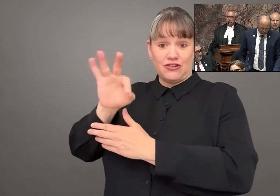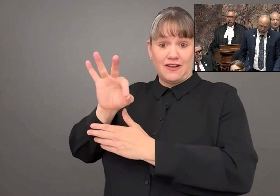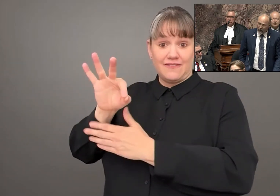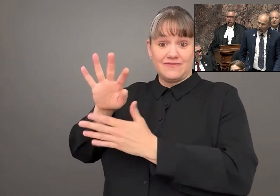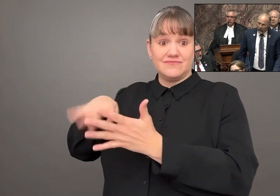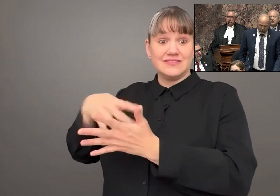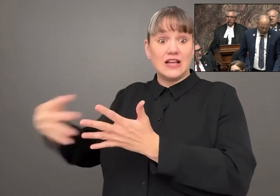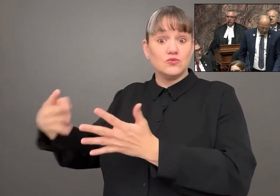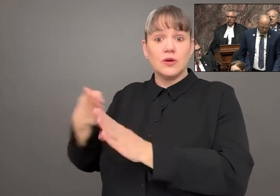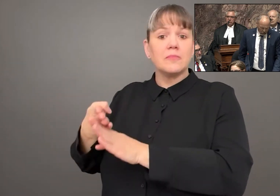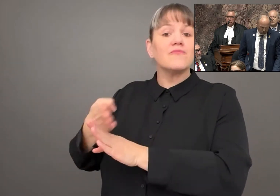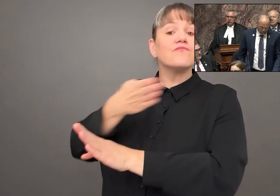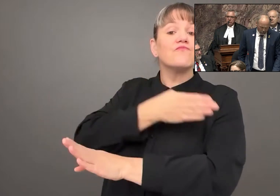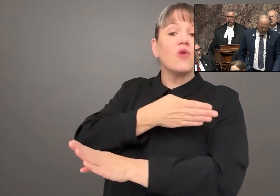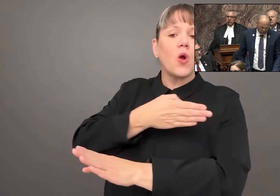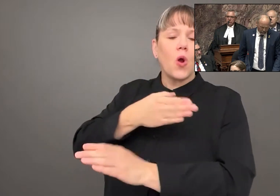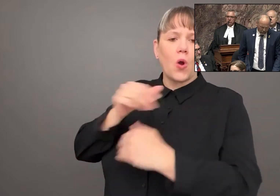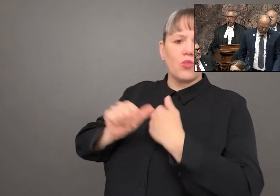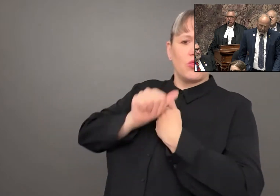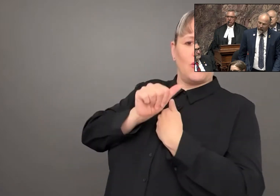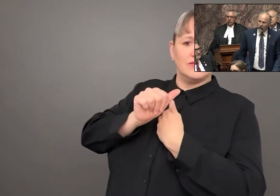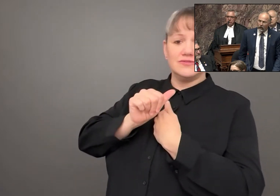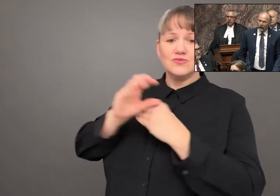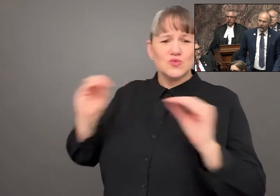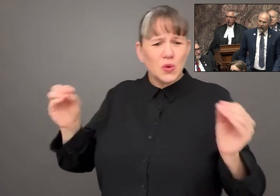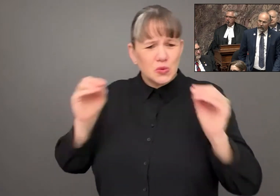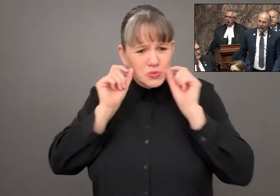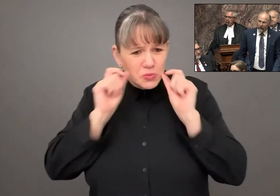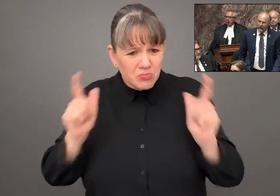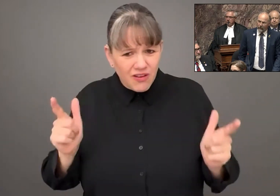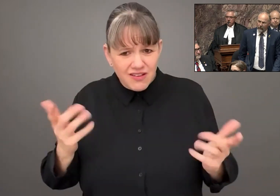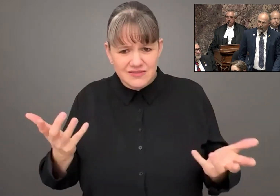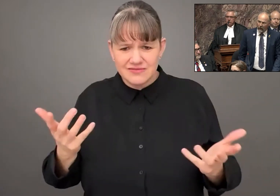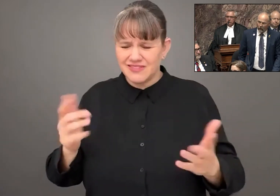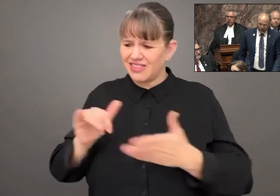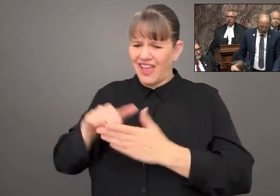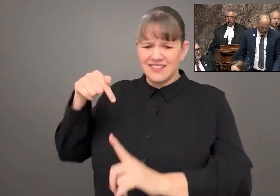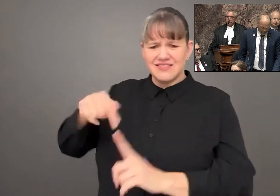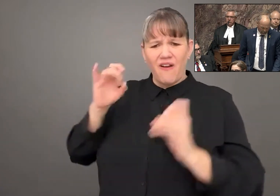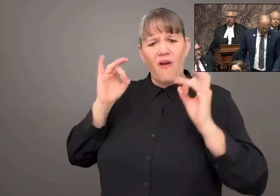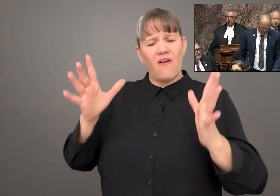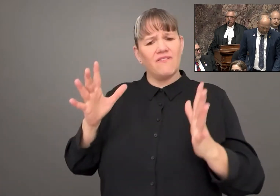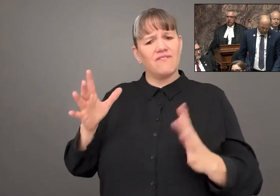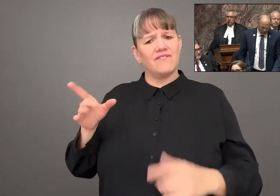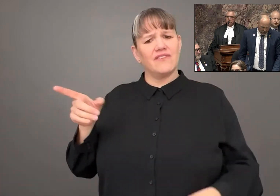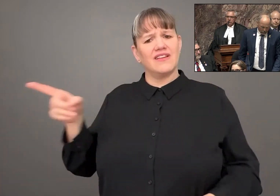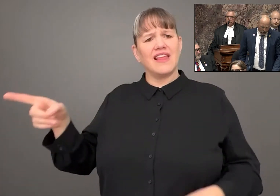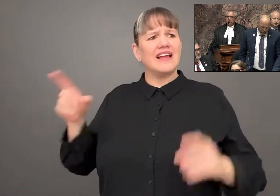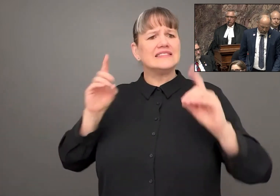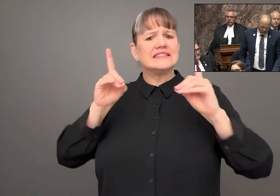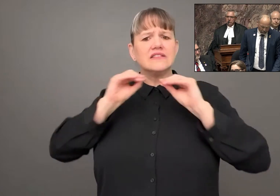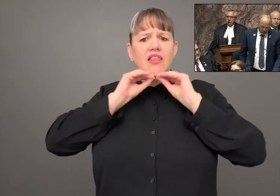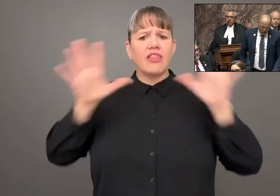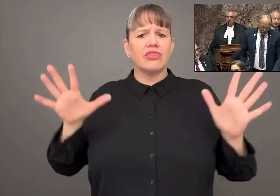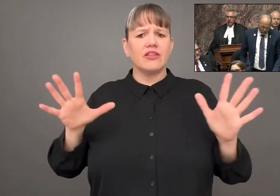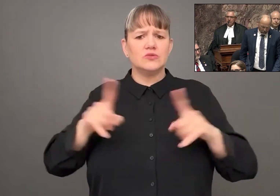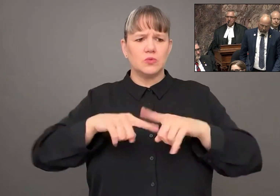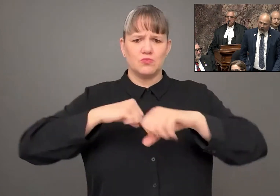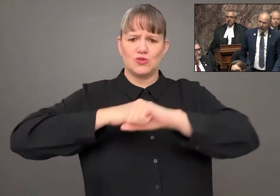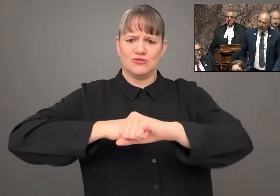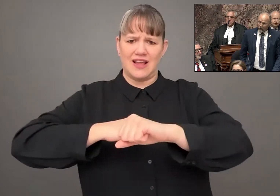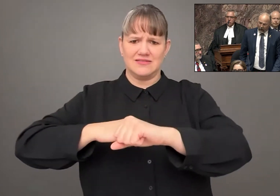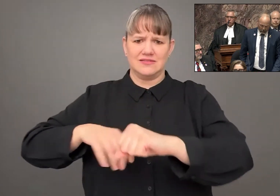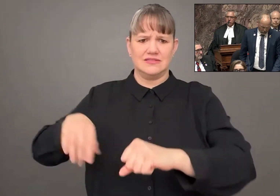surprise. It's inexcusable that they've done nothing to shield BC businesses with that impact. While this government talks